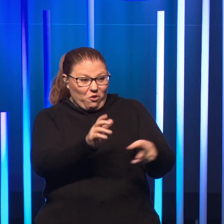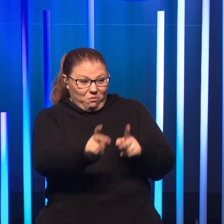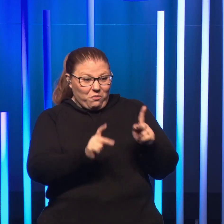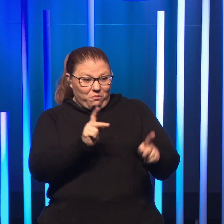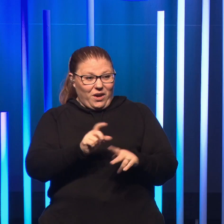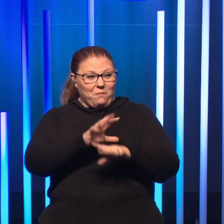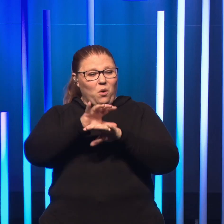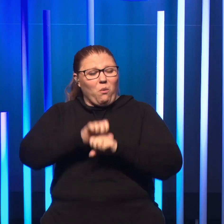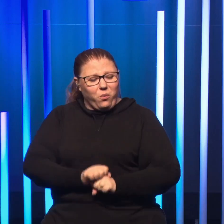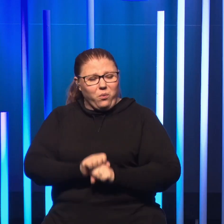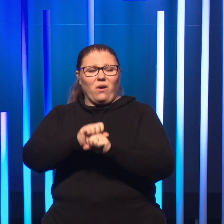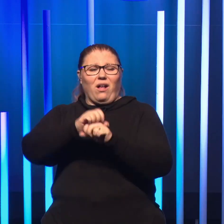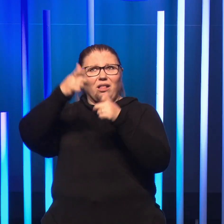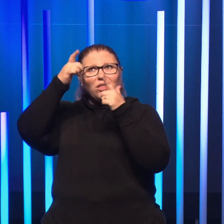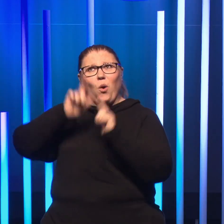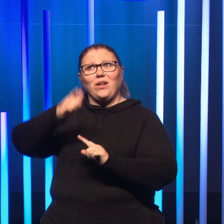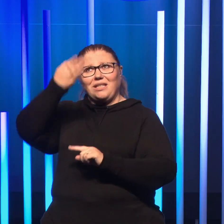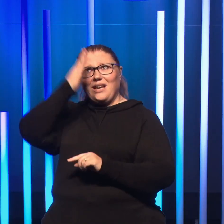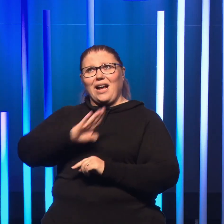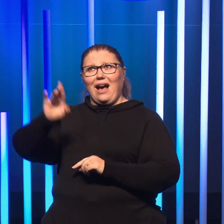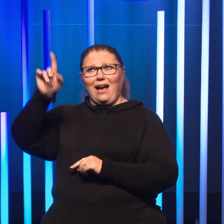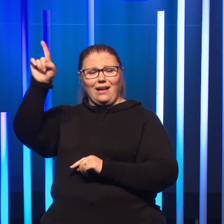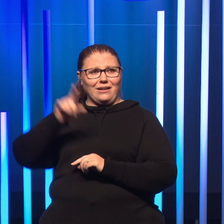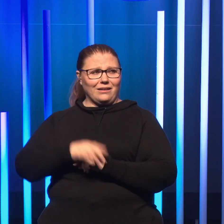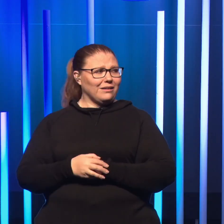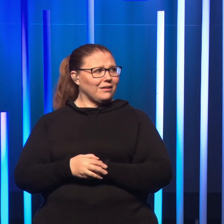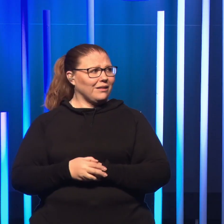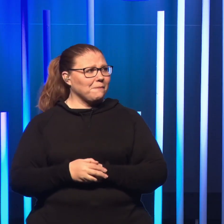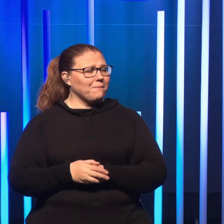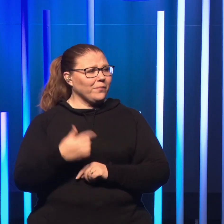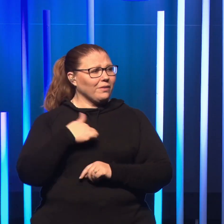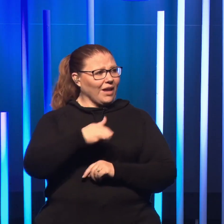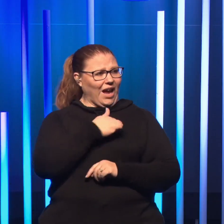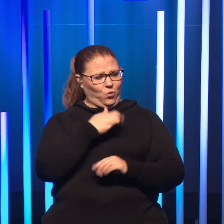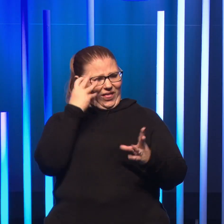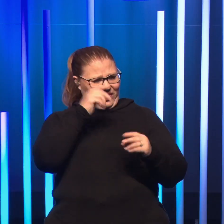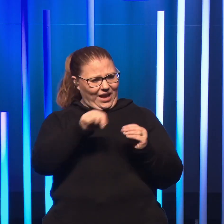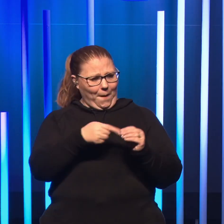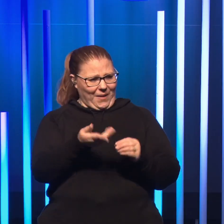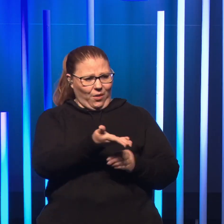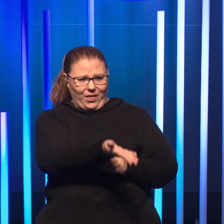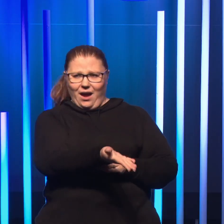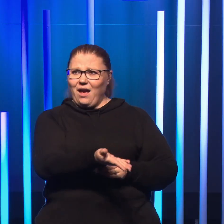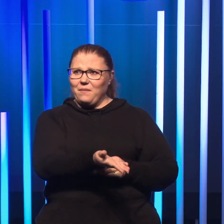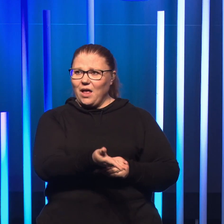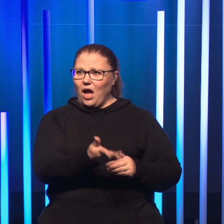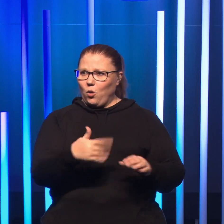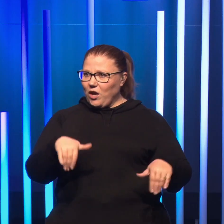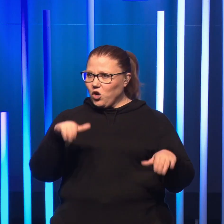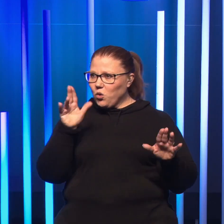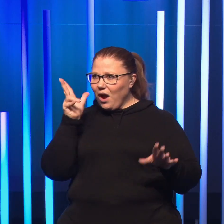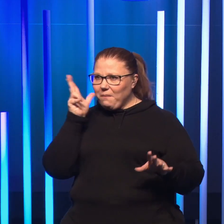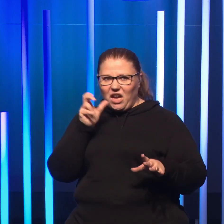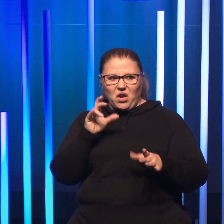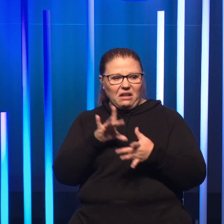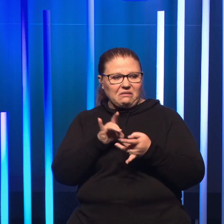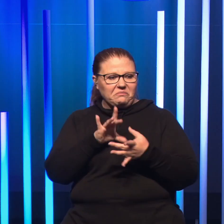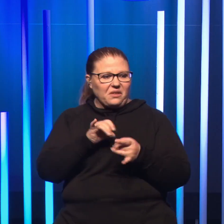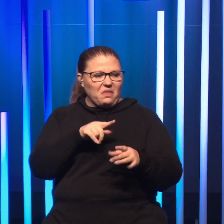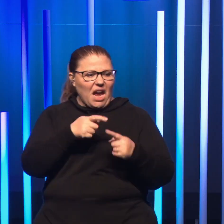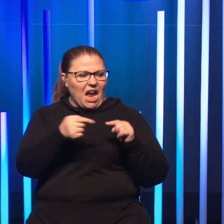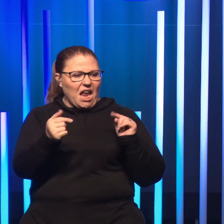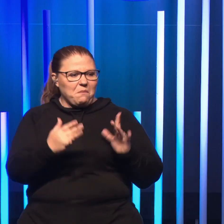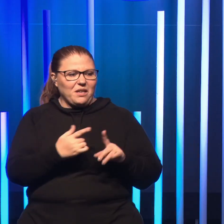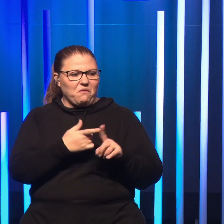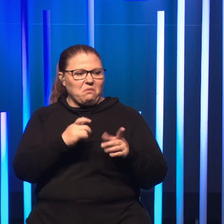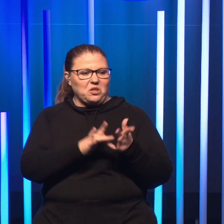to absolute loyalty to God. And we think of them because we've grown up like, oh, these were the enemies of Jesus. They were a different